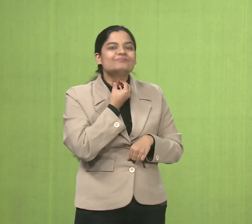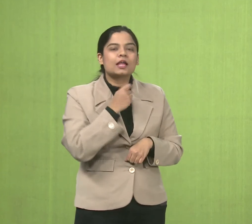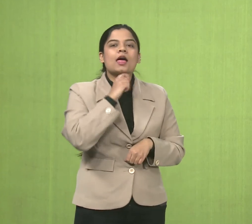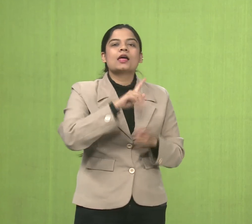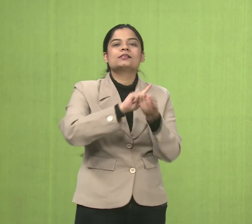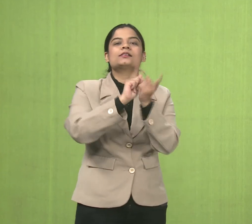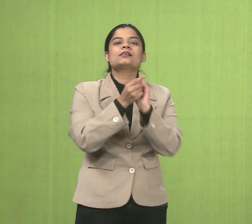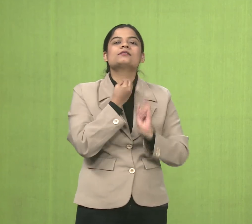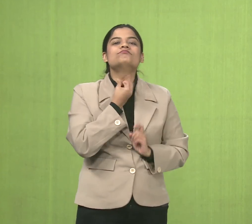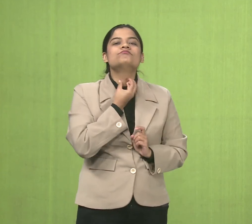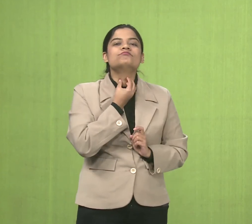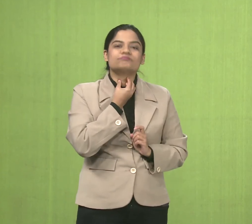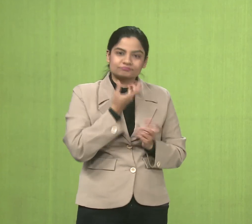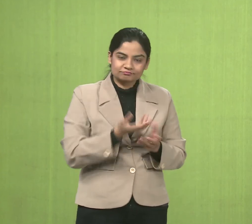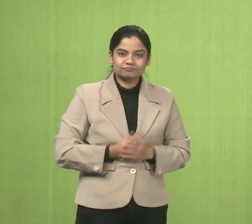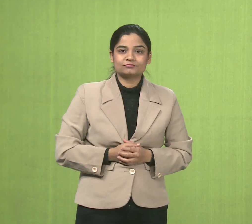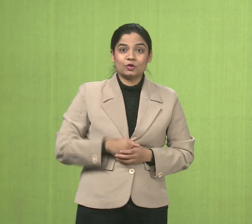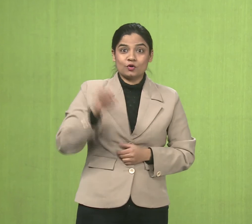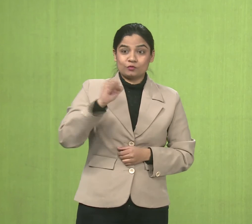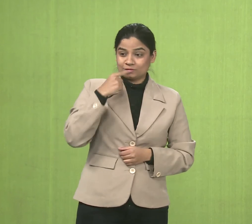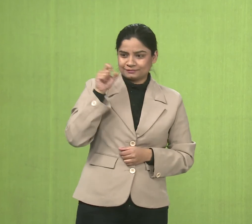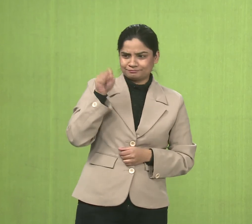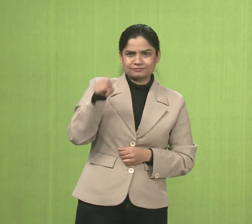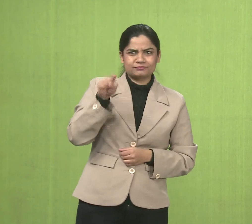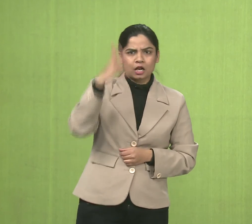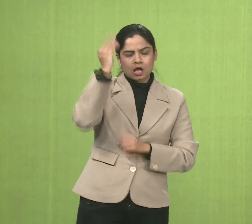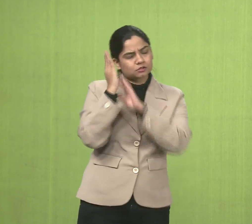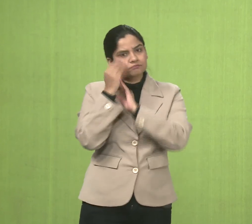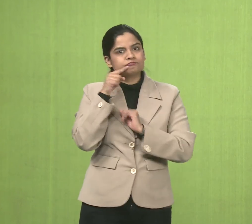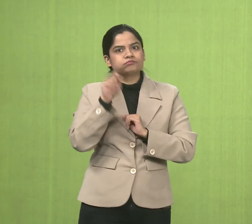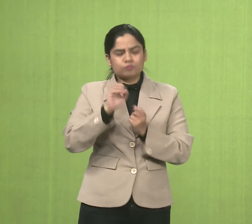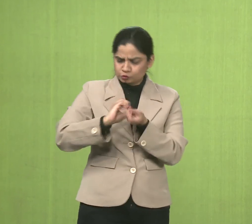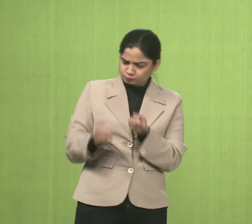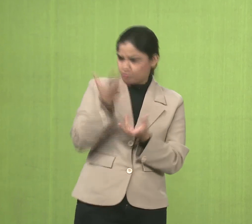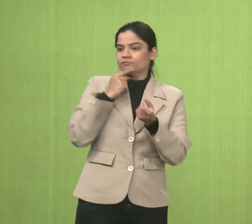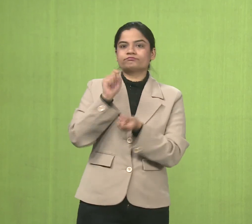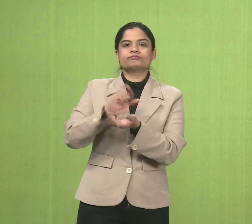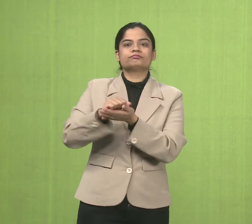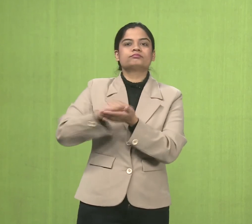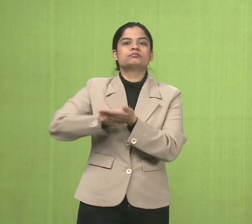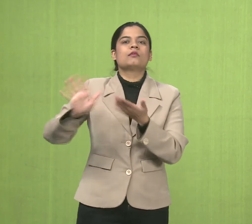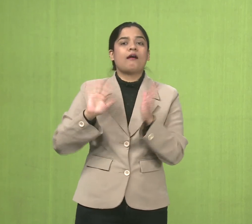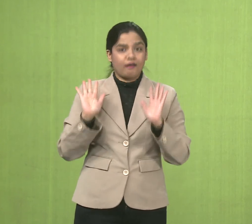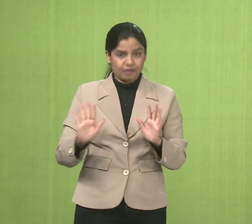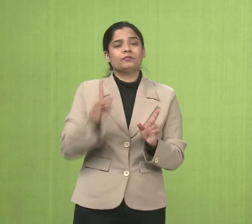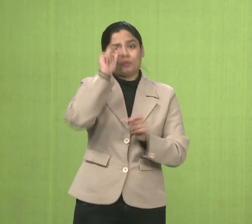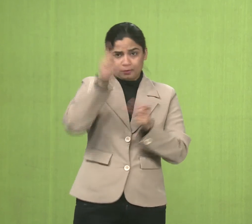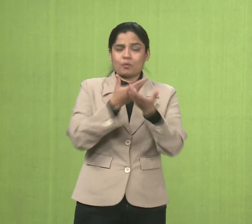also see Adam's apple prominent. First nocturnal emission can also be there. There can be seminal fluid that does